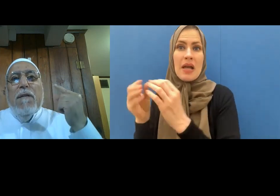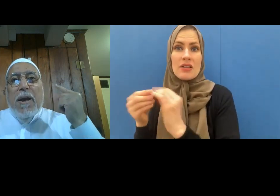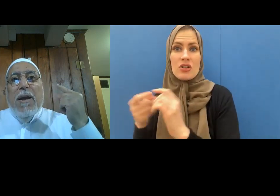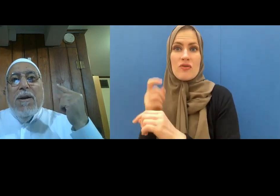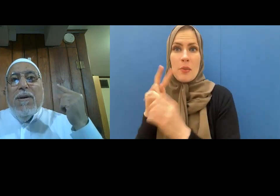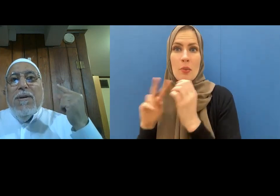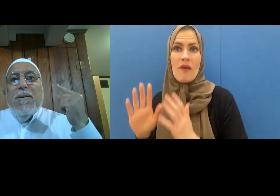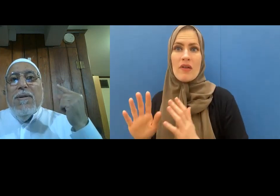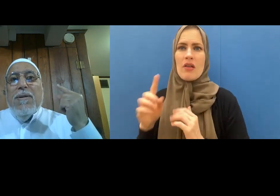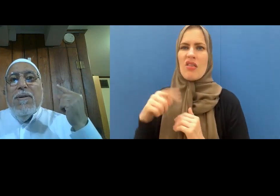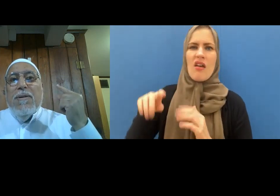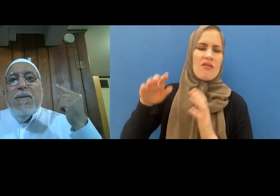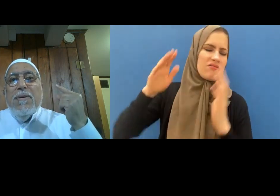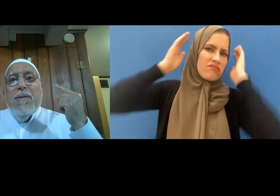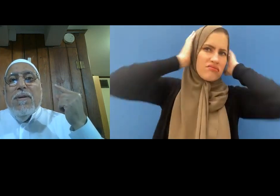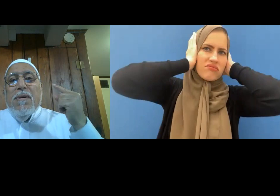deaf ear.